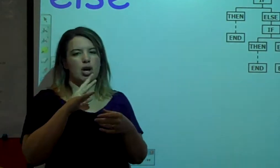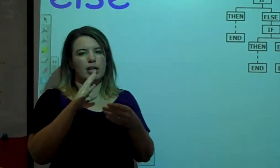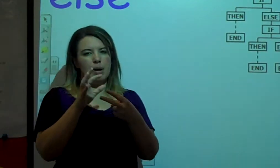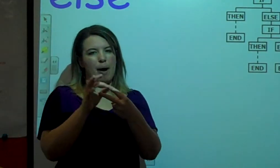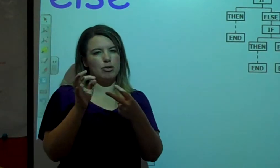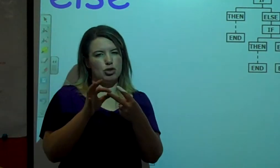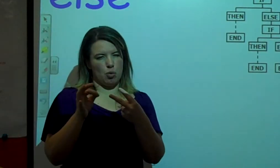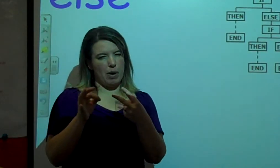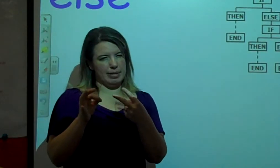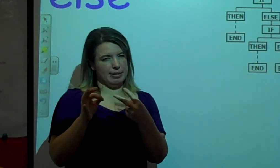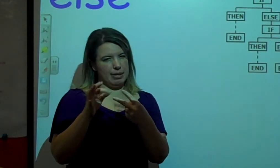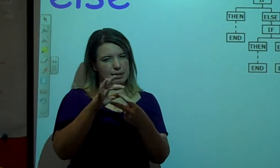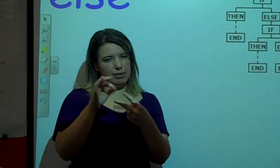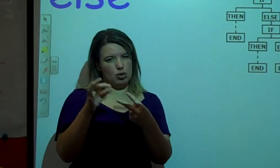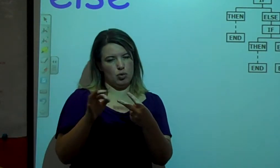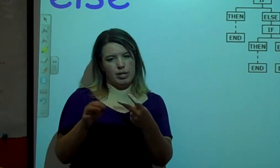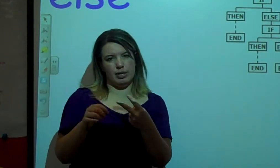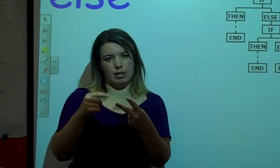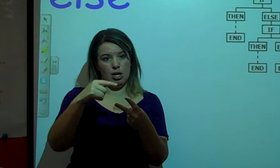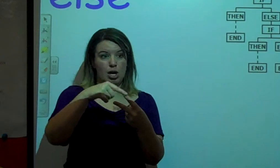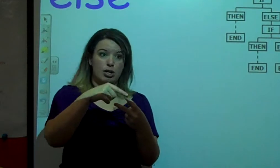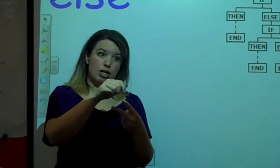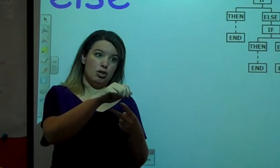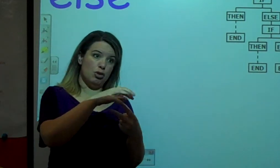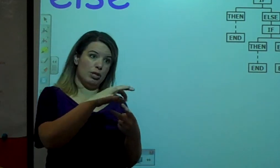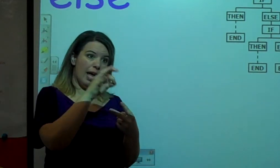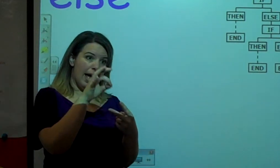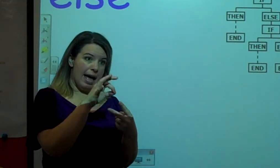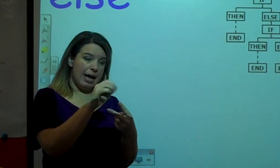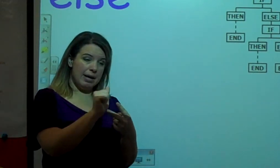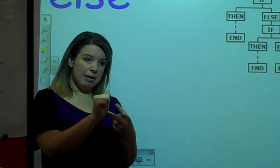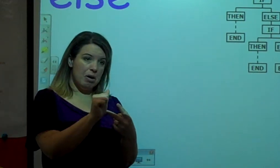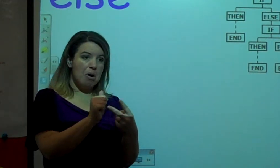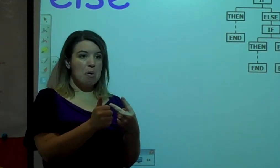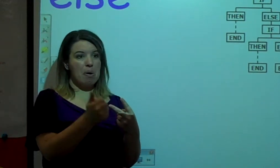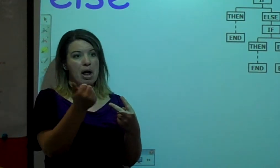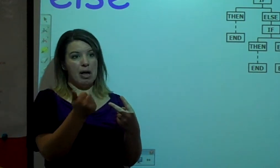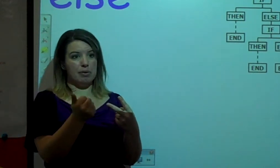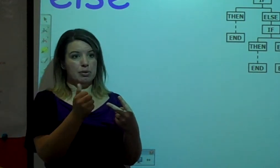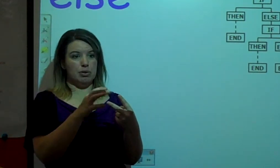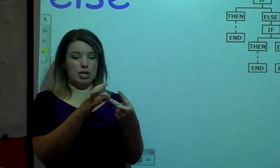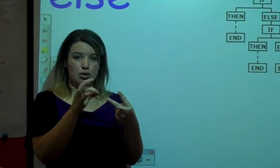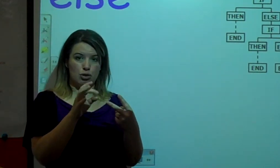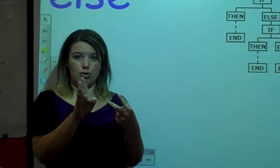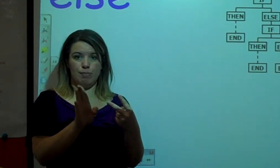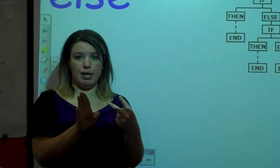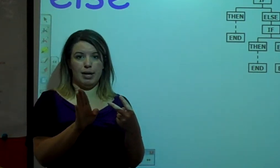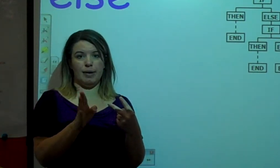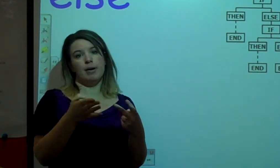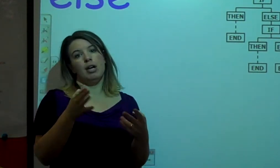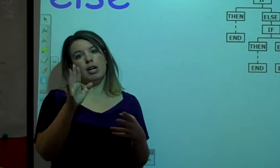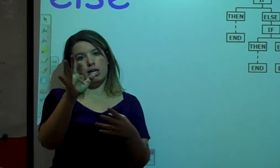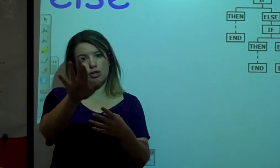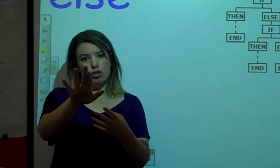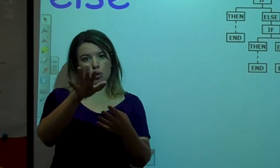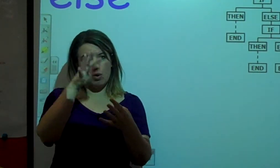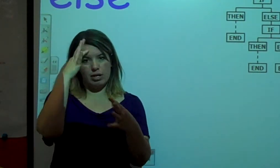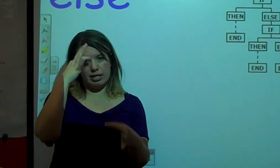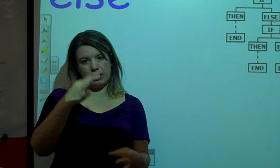talking about choices. Choices. You can choose A or else you can choose B. It's your